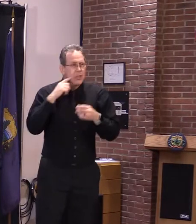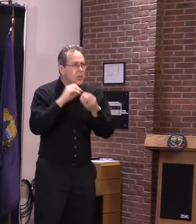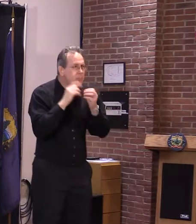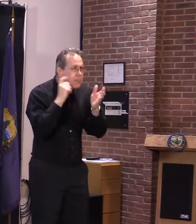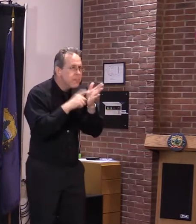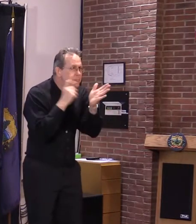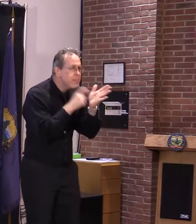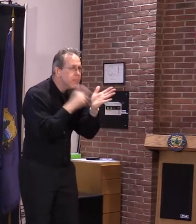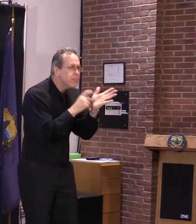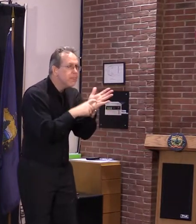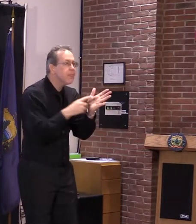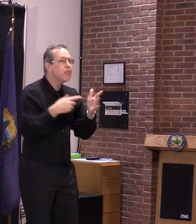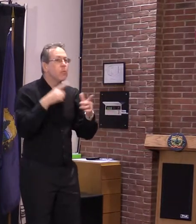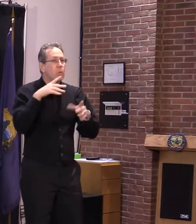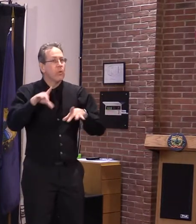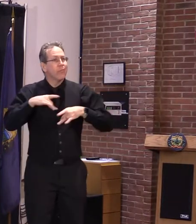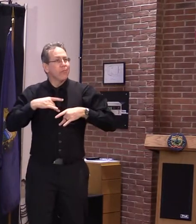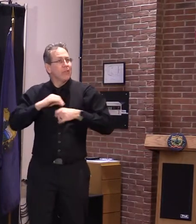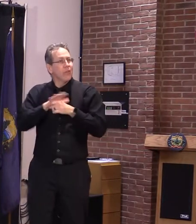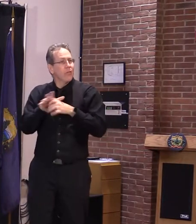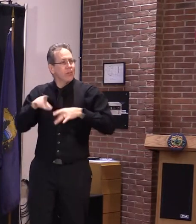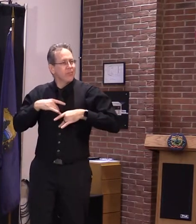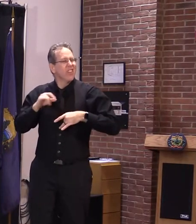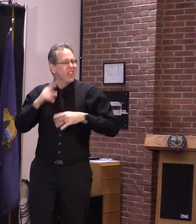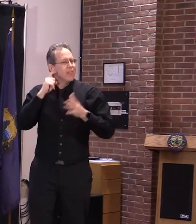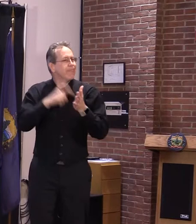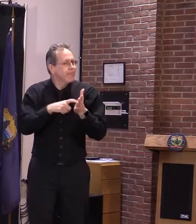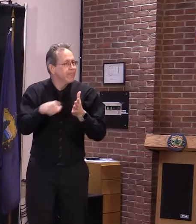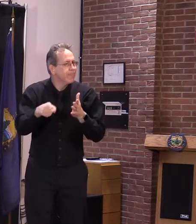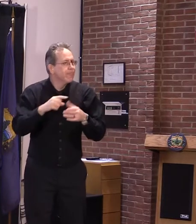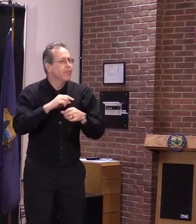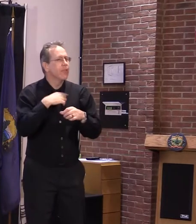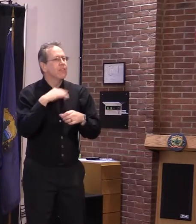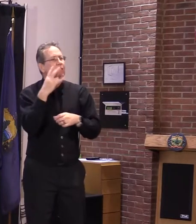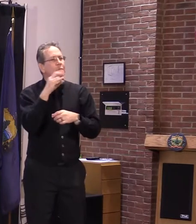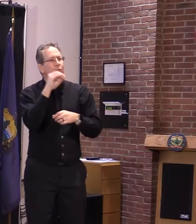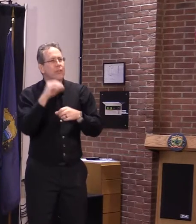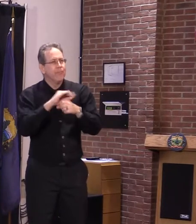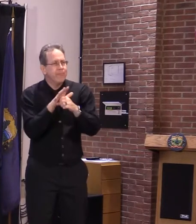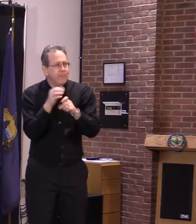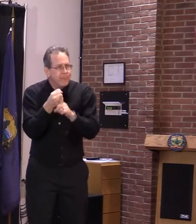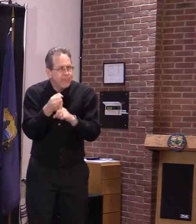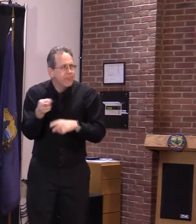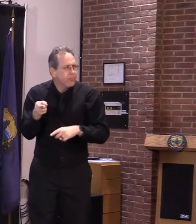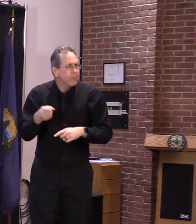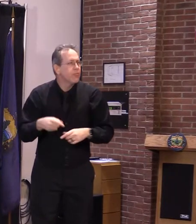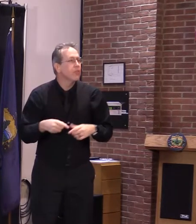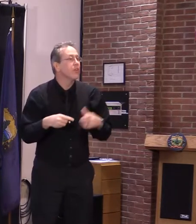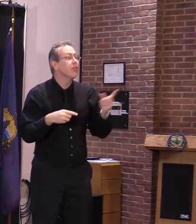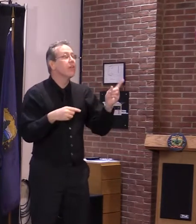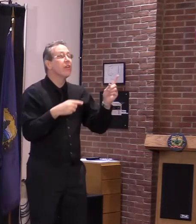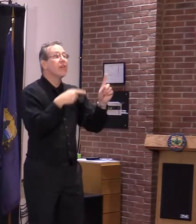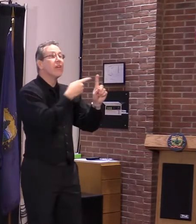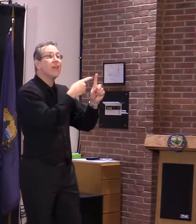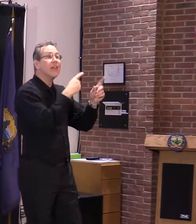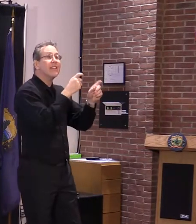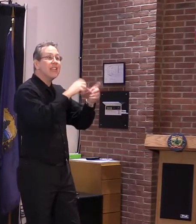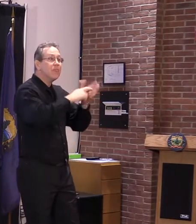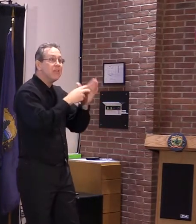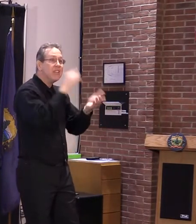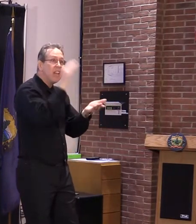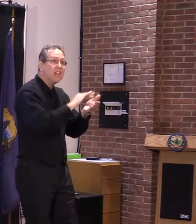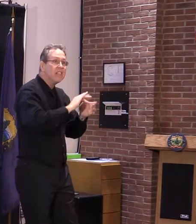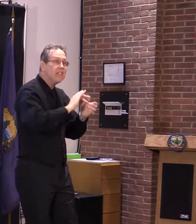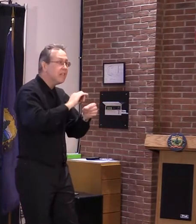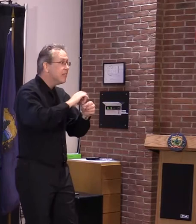So the case reduction that we're seeing in Vermont, not an artifact of simply a reduction in testing, does appear to be